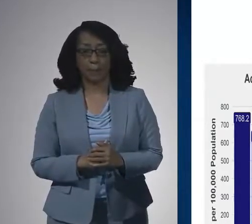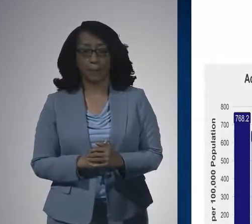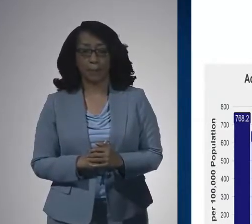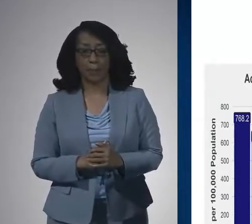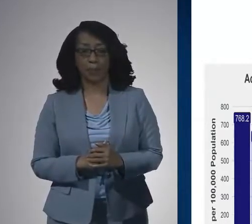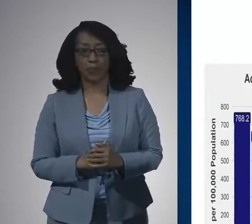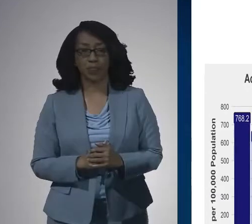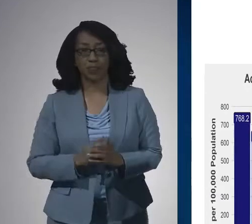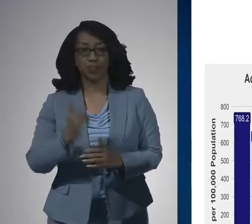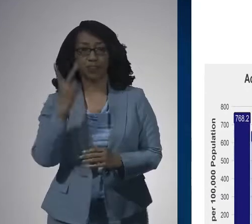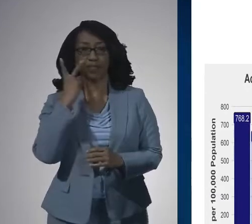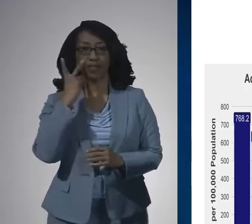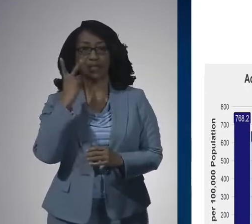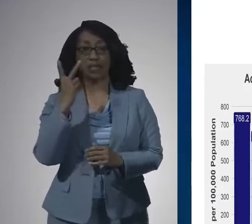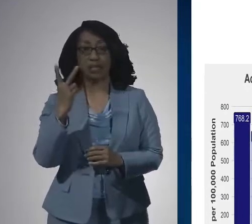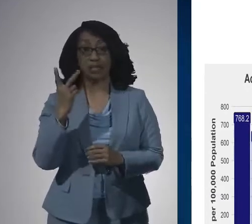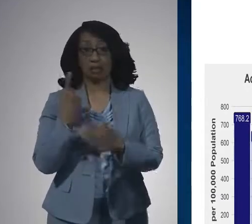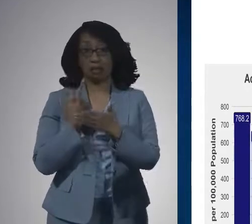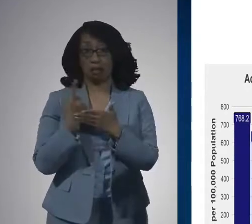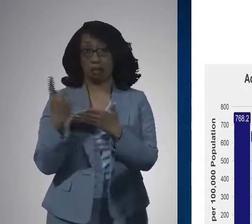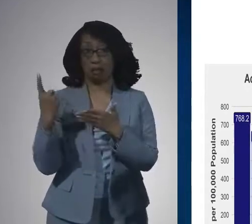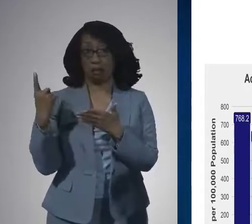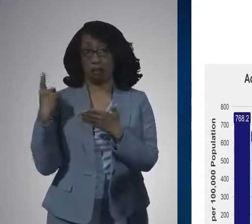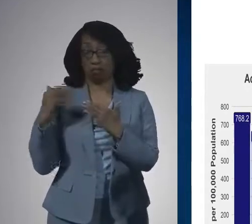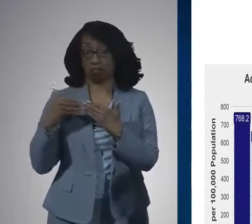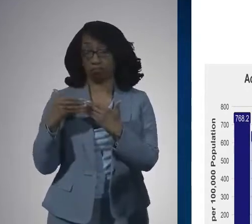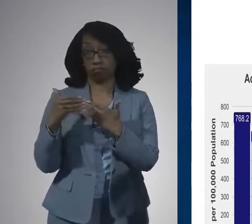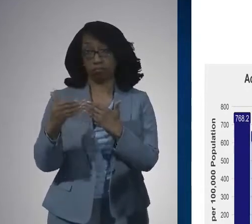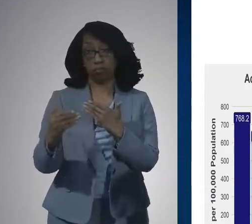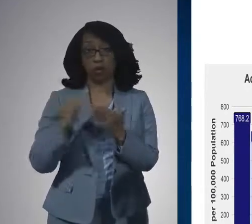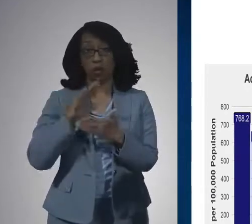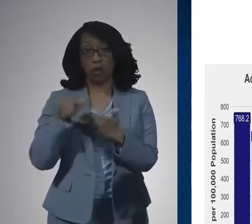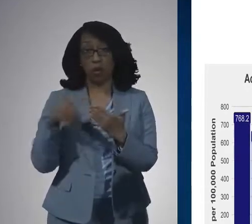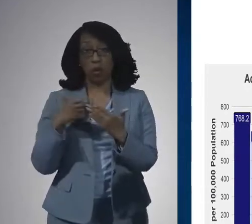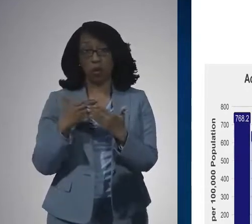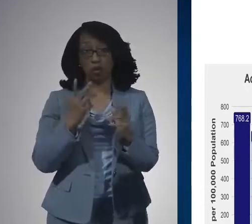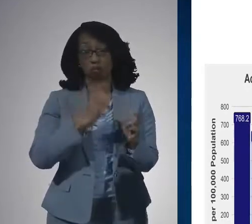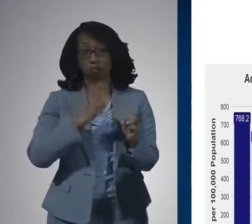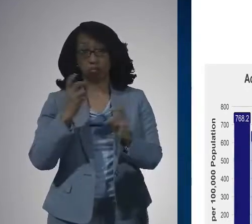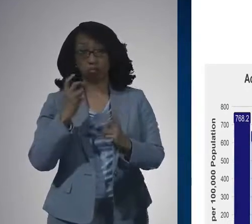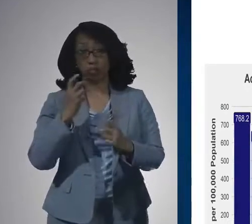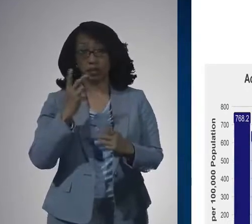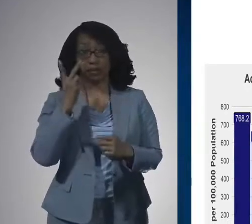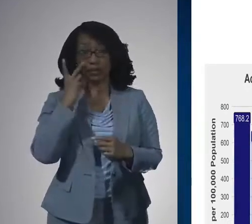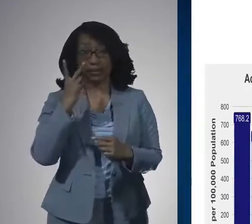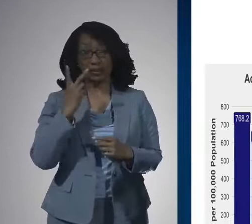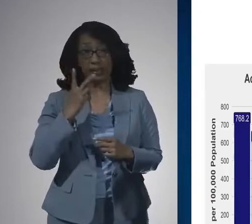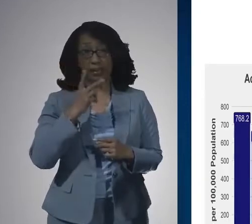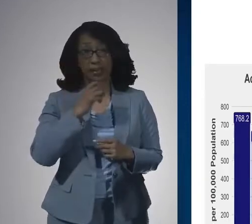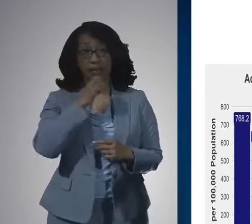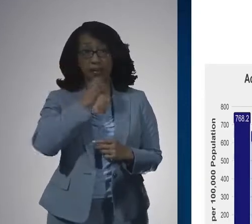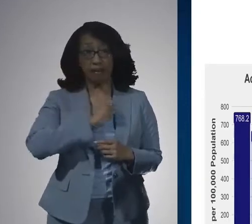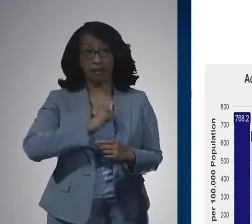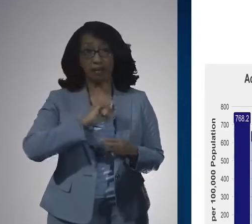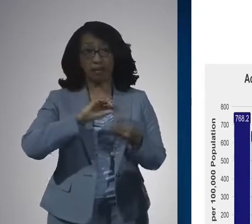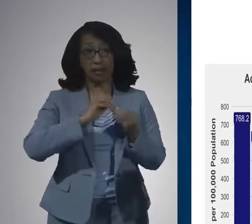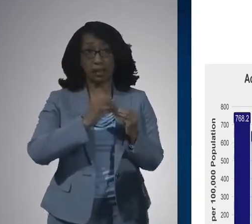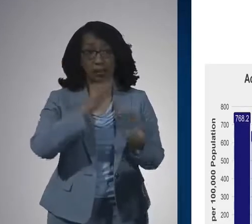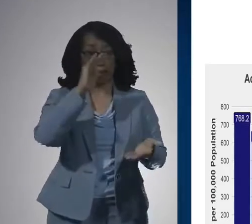As you can see, since last week, all active cases by age group have fallen in every age